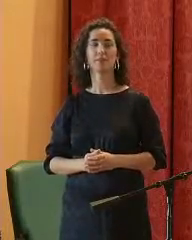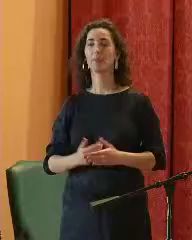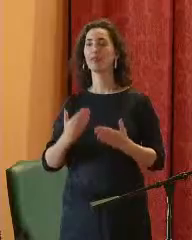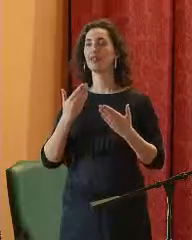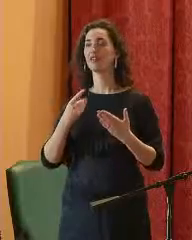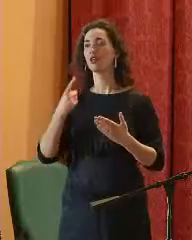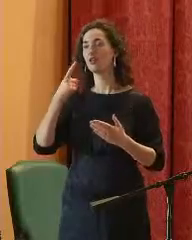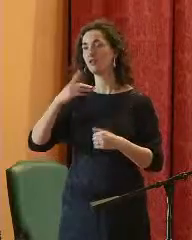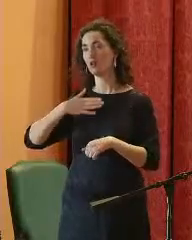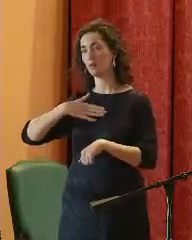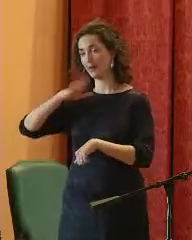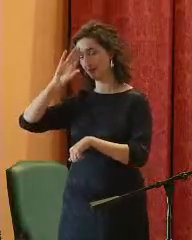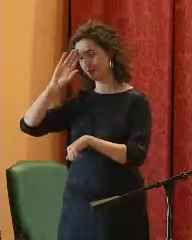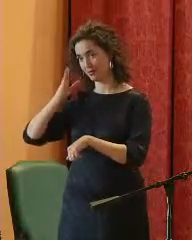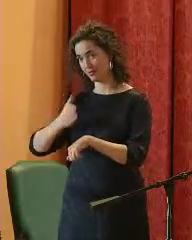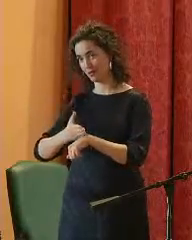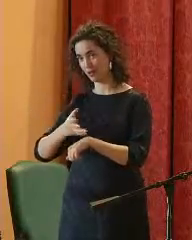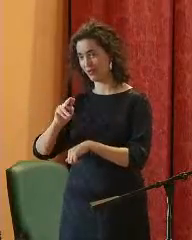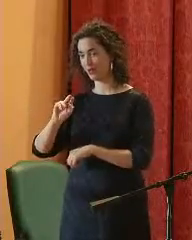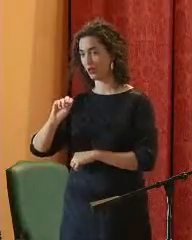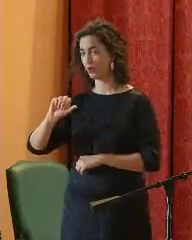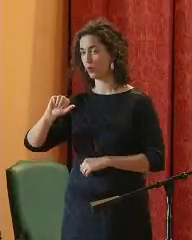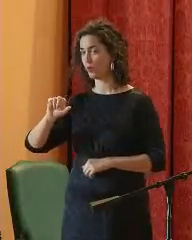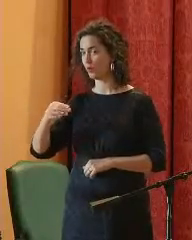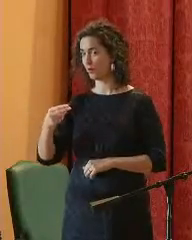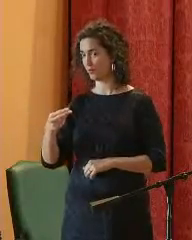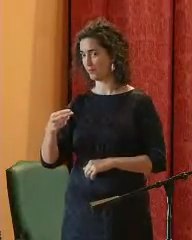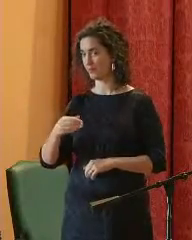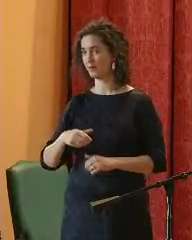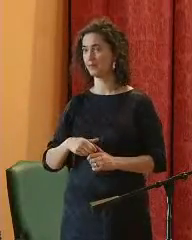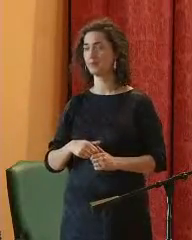to my son, Noah.